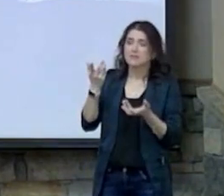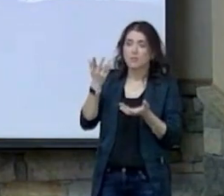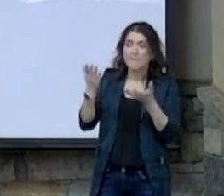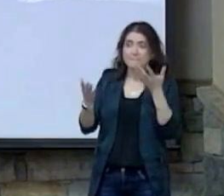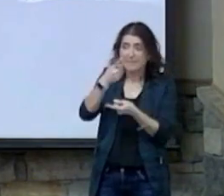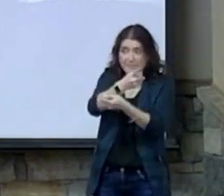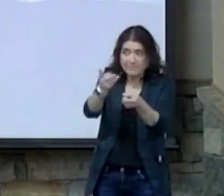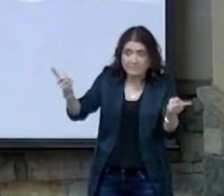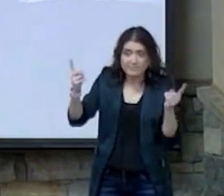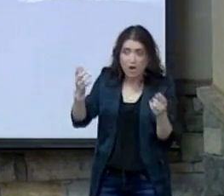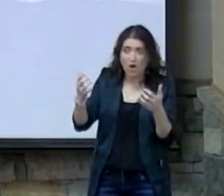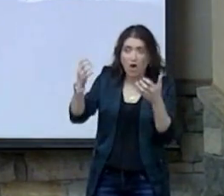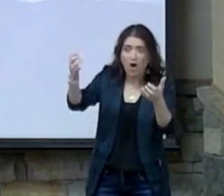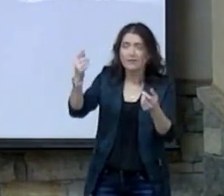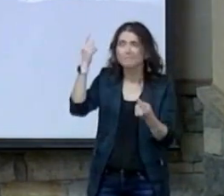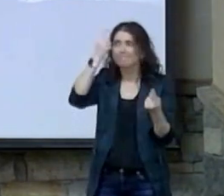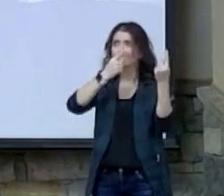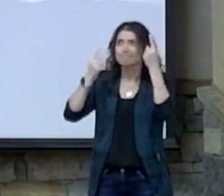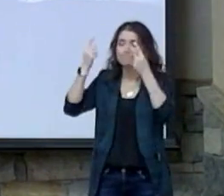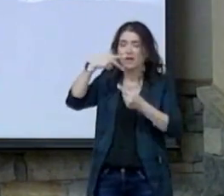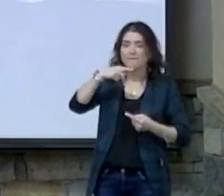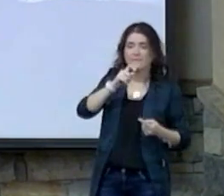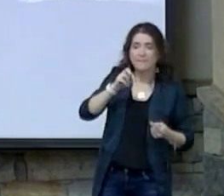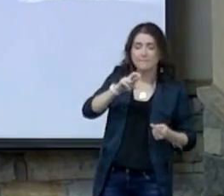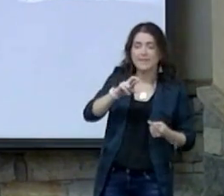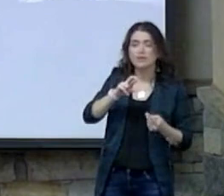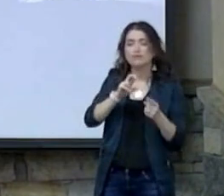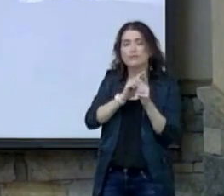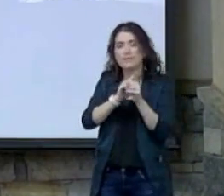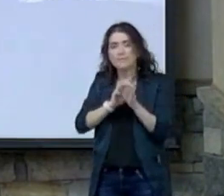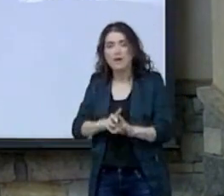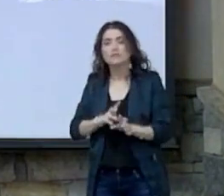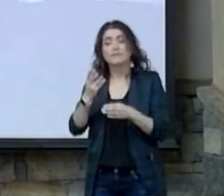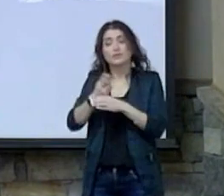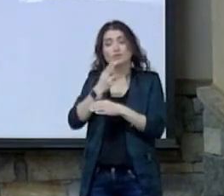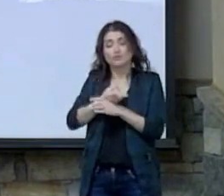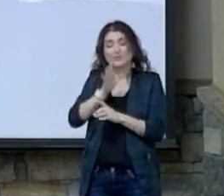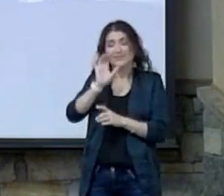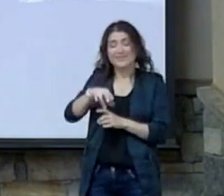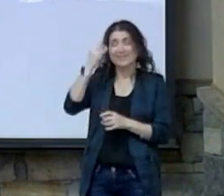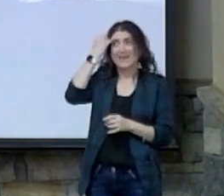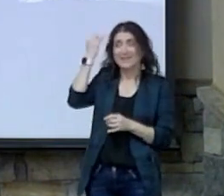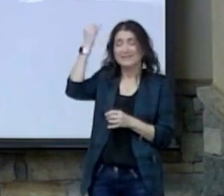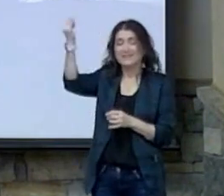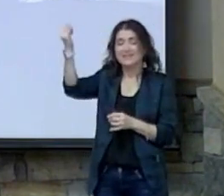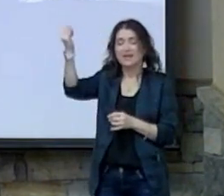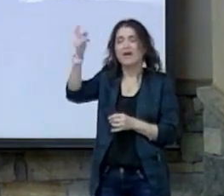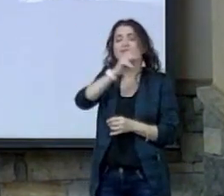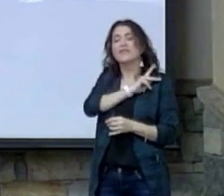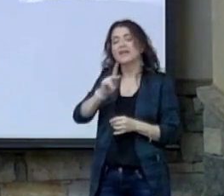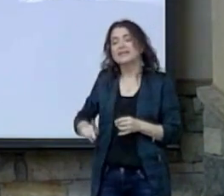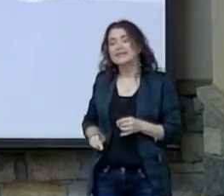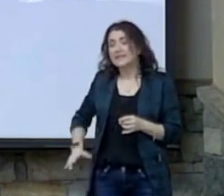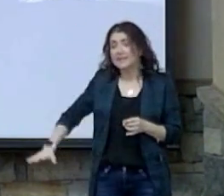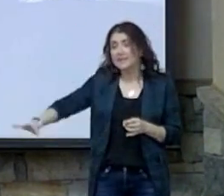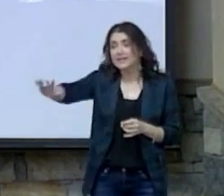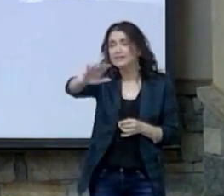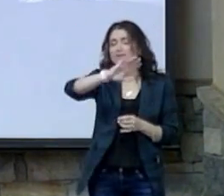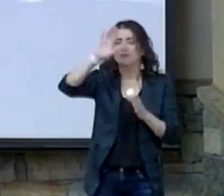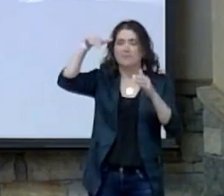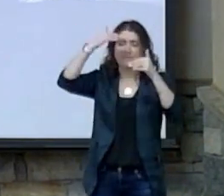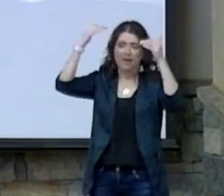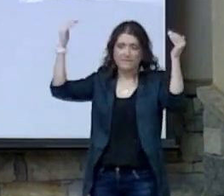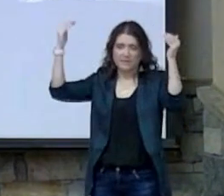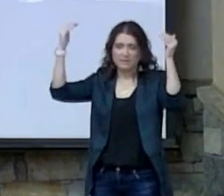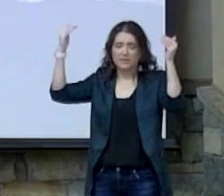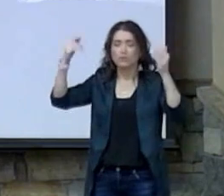mind of Peter and his apostles as Jesus uses this idea of the kingdom of heaven. And we're just going